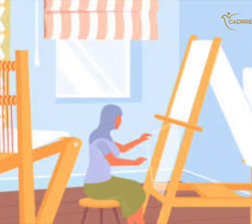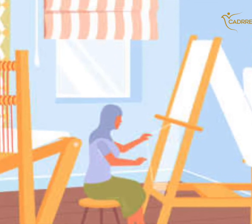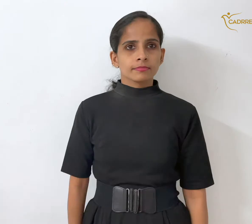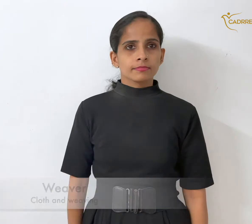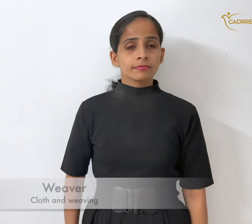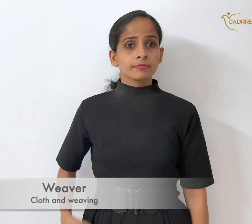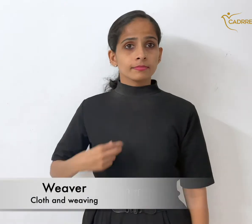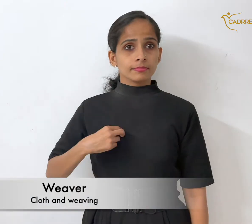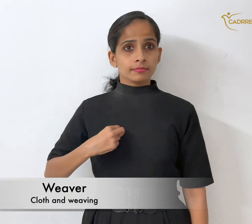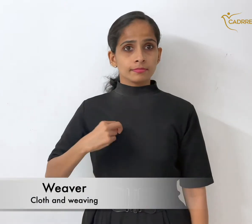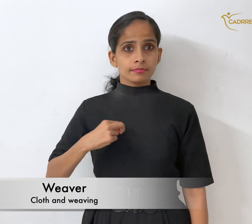Weaver.